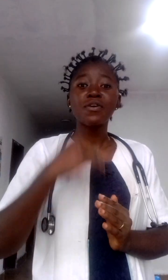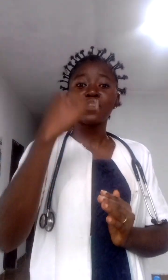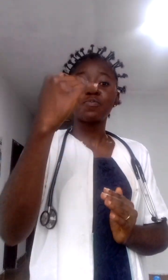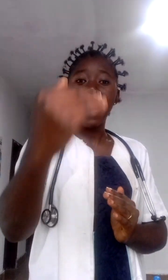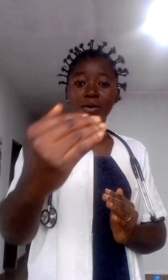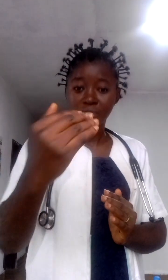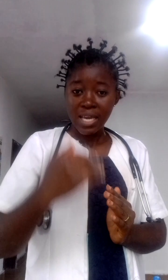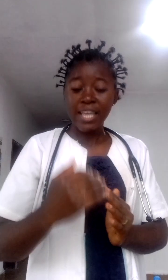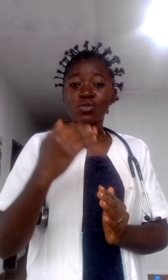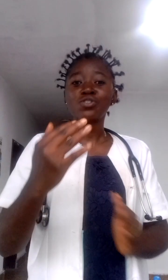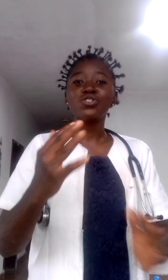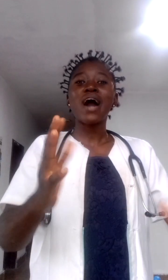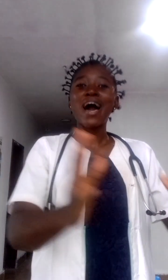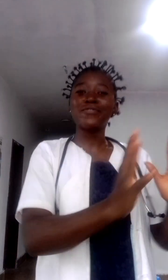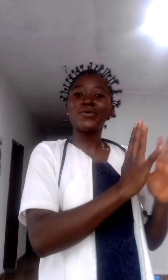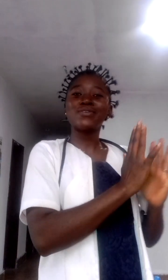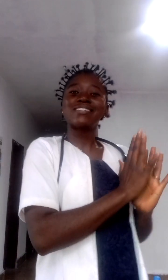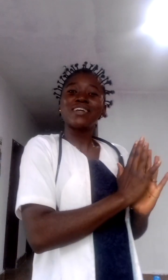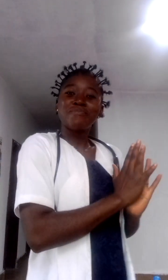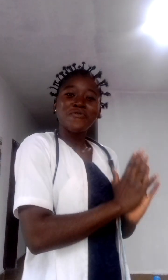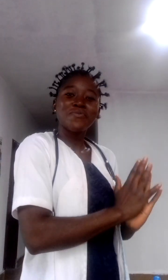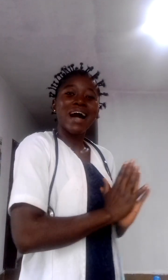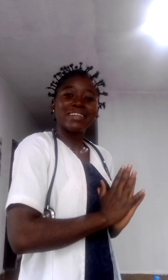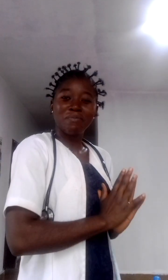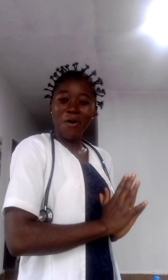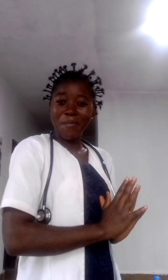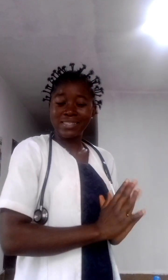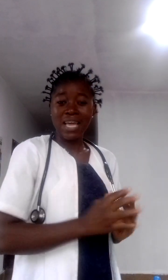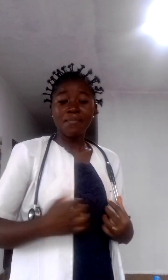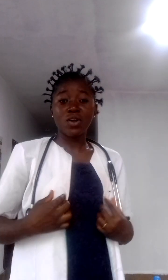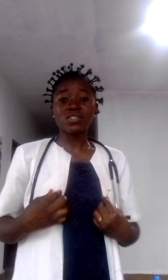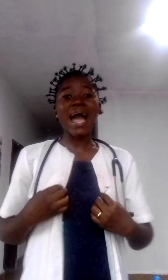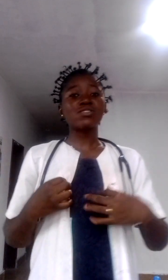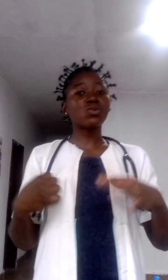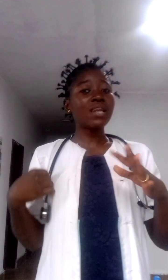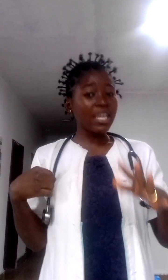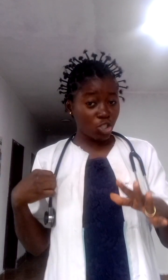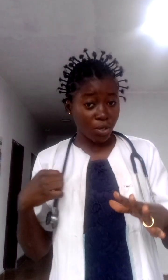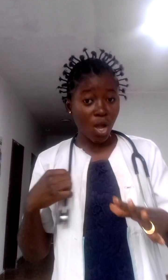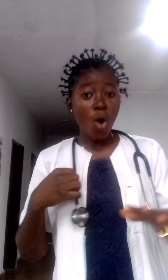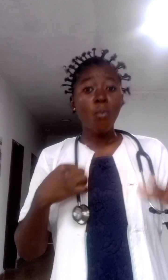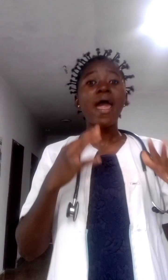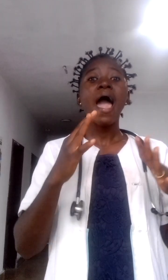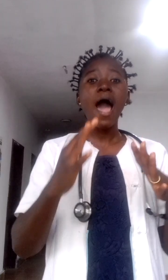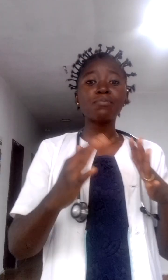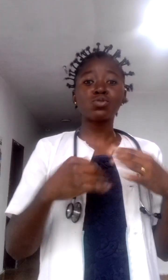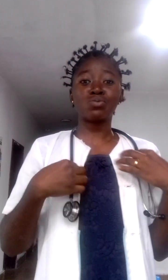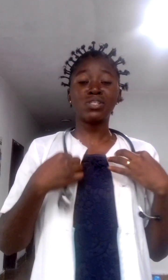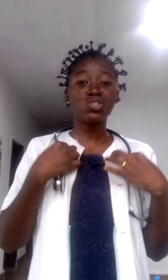with your spouse. It's good you have your own separate room at the moment, because isolation will help to